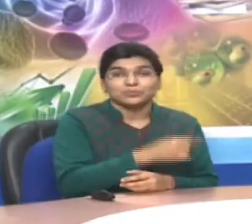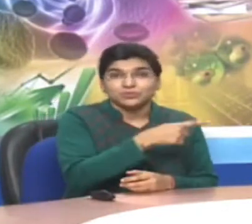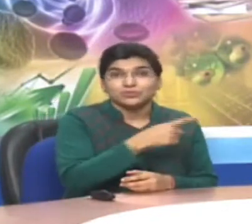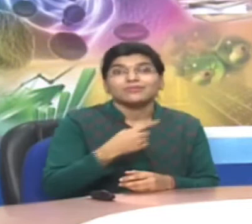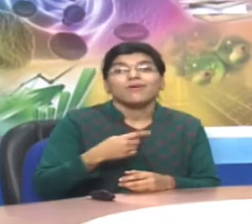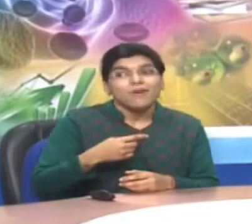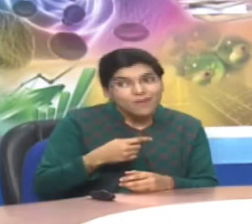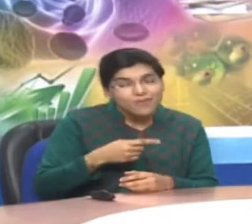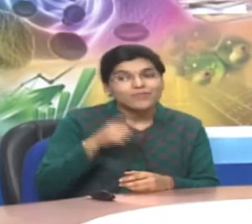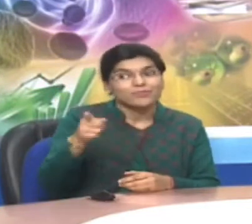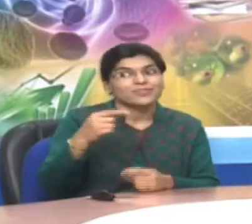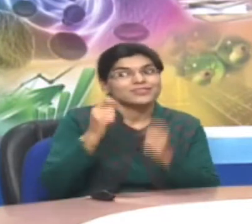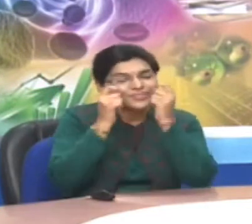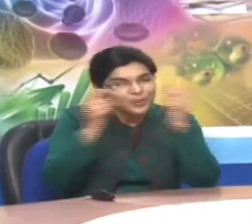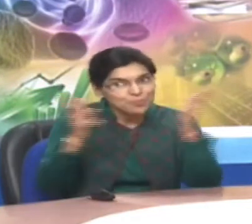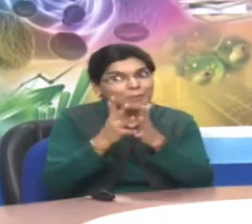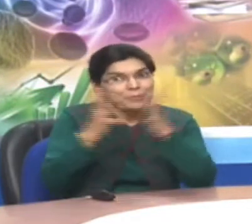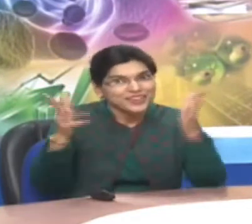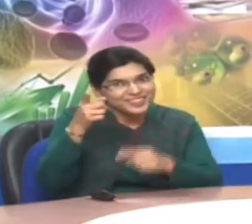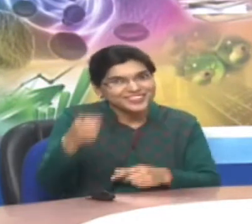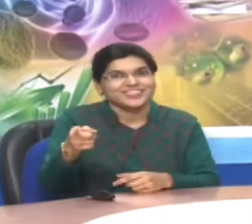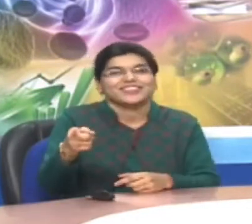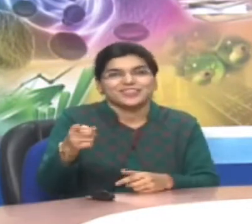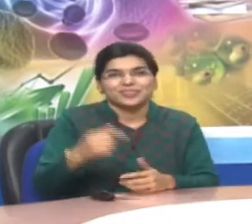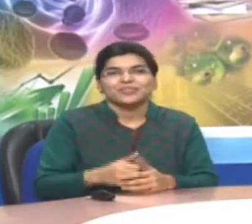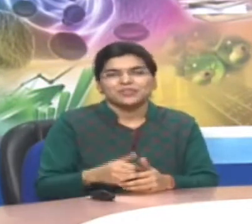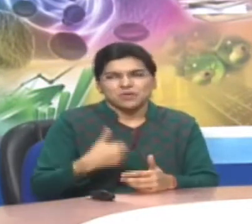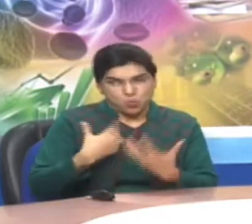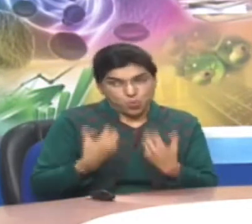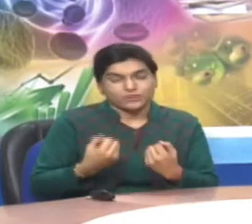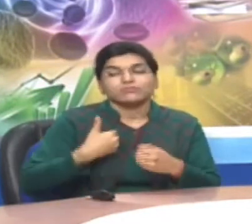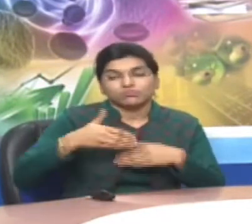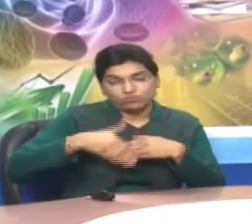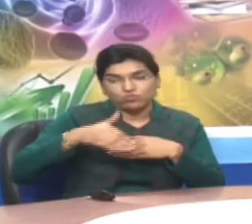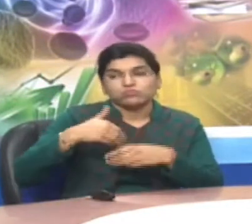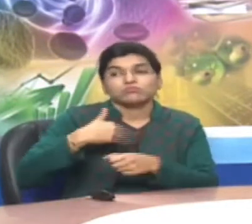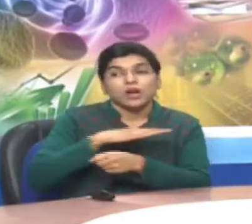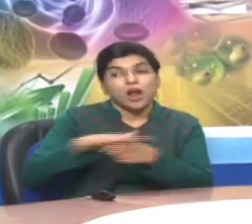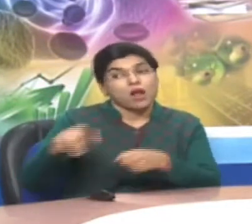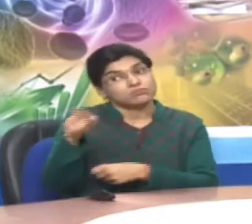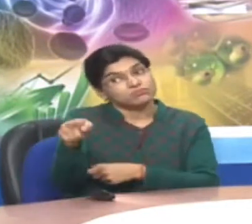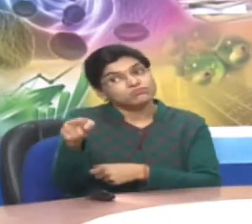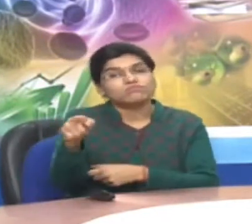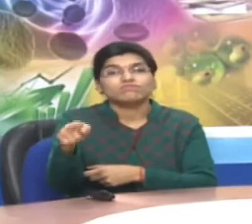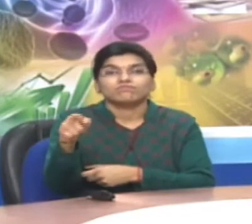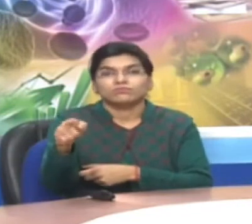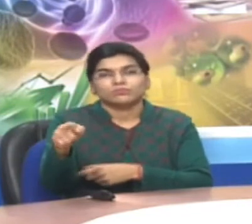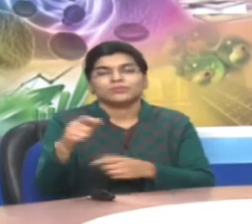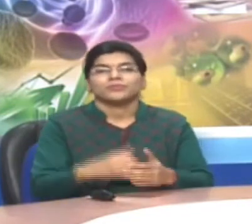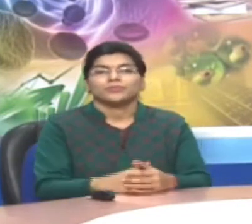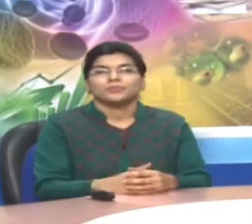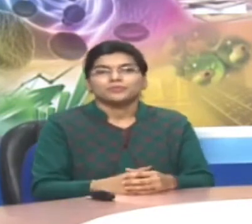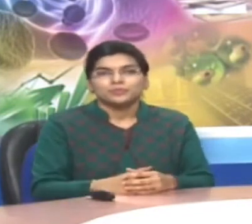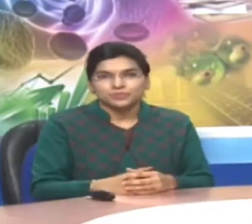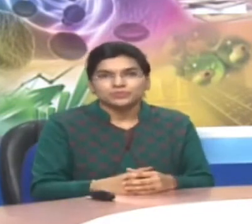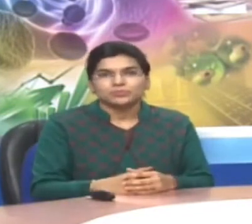Intruder says, this is your big surprise. I'm going to kill you.